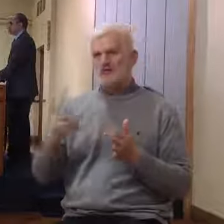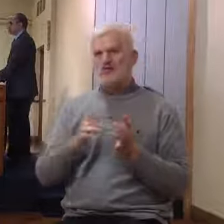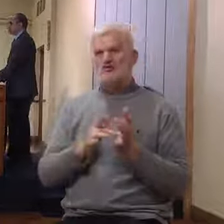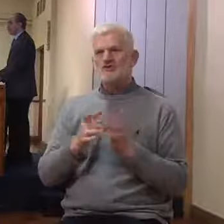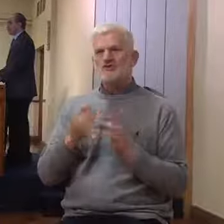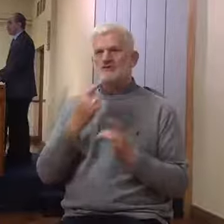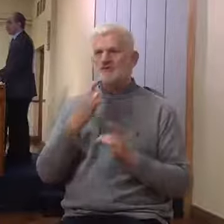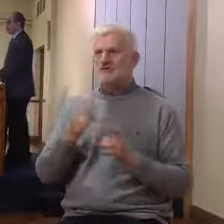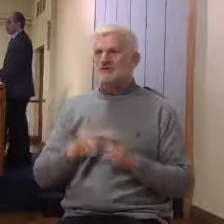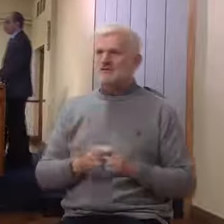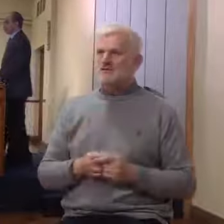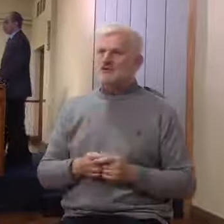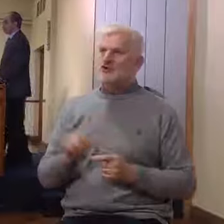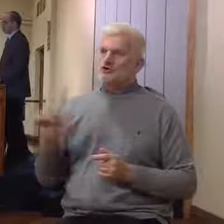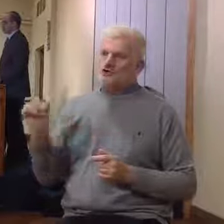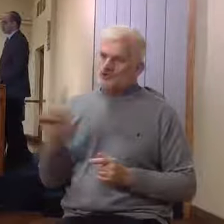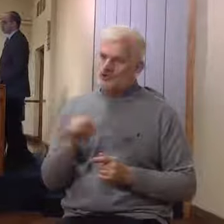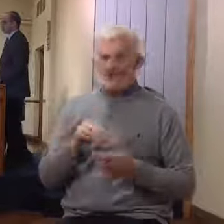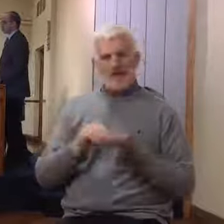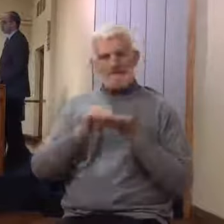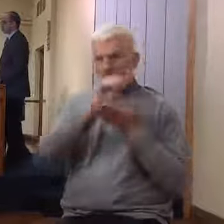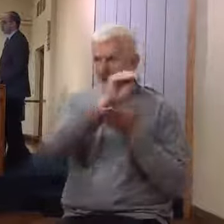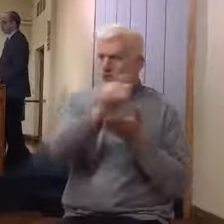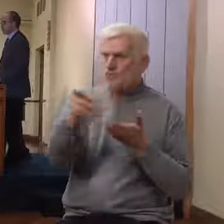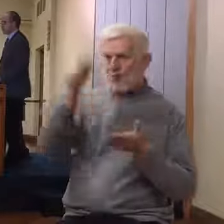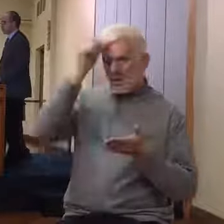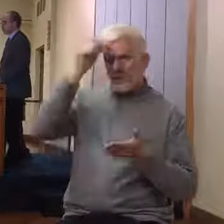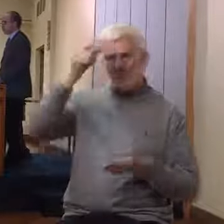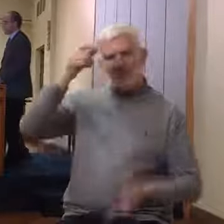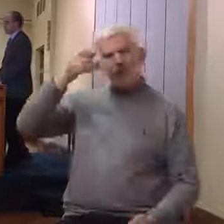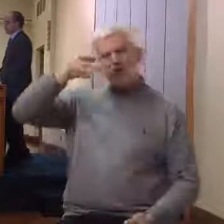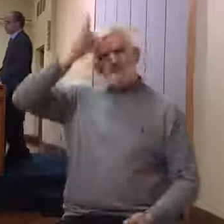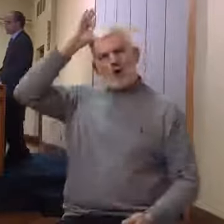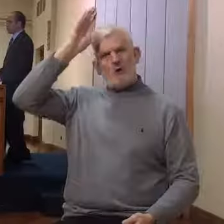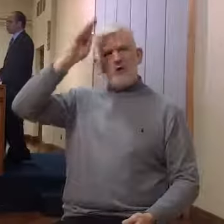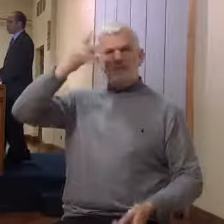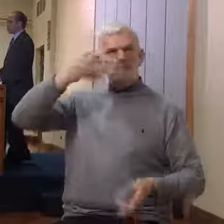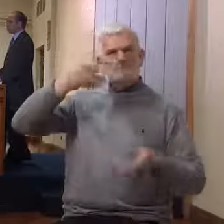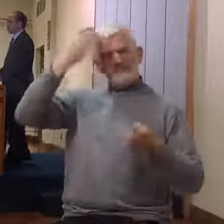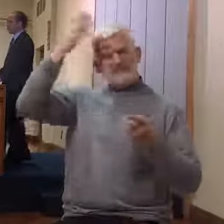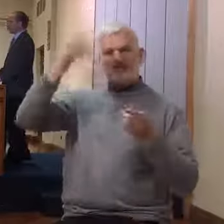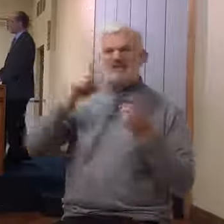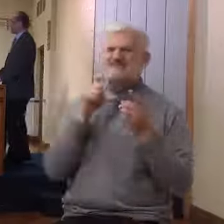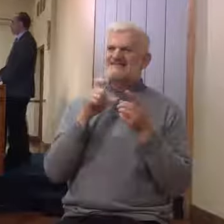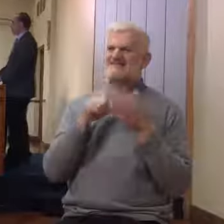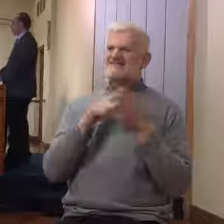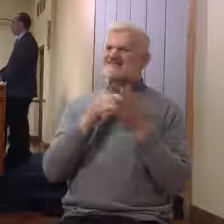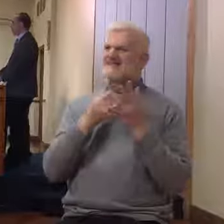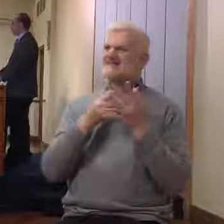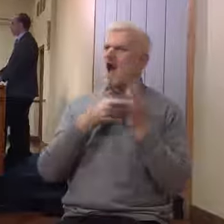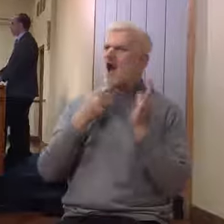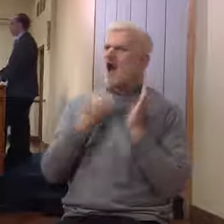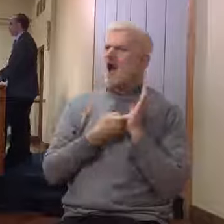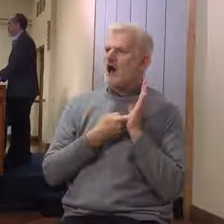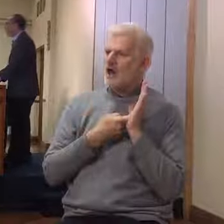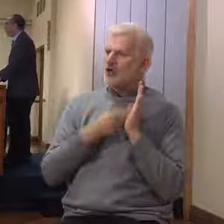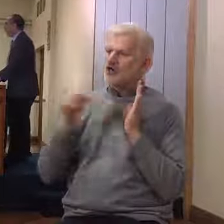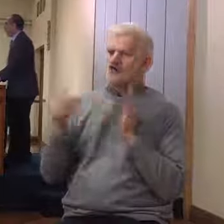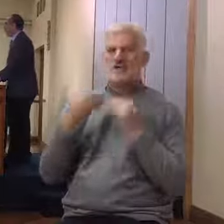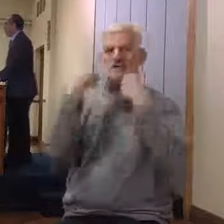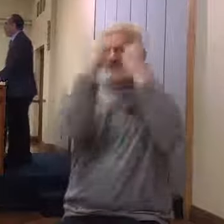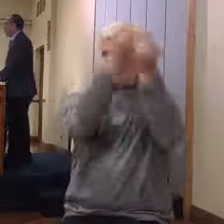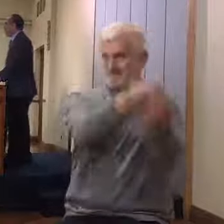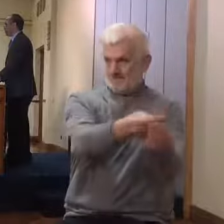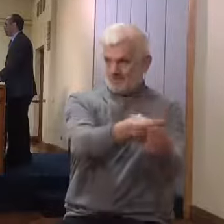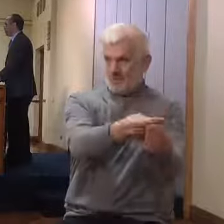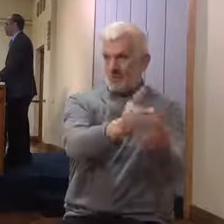are to render to Caesar, to give to Caesar what belongs to Caesar, and to God what belongs